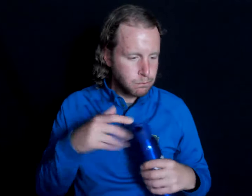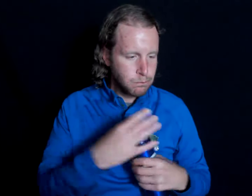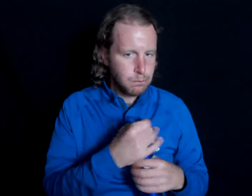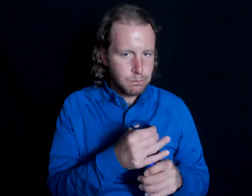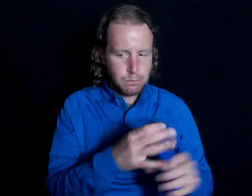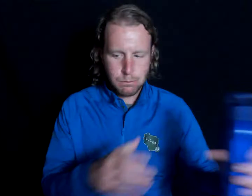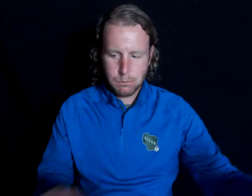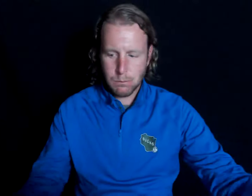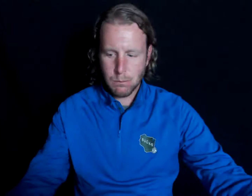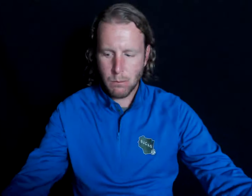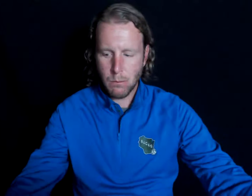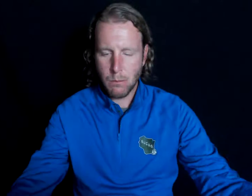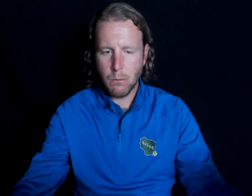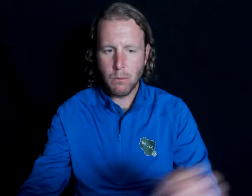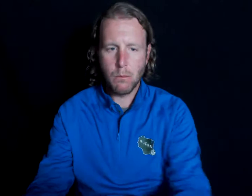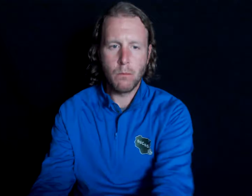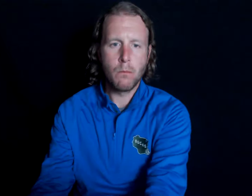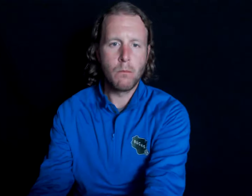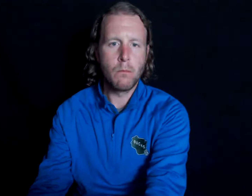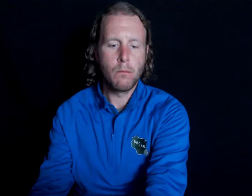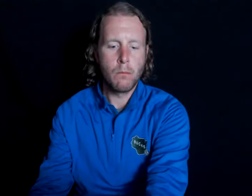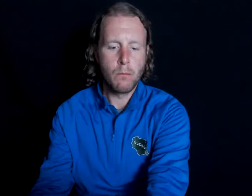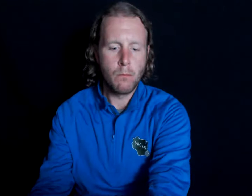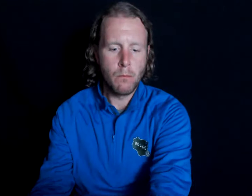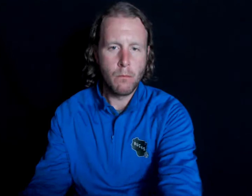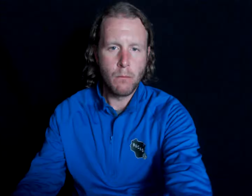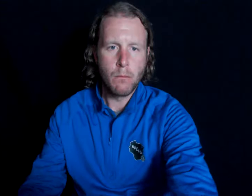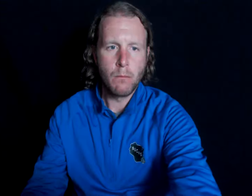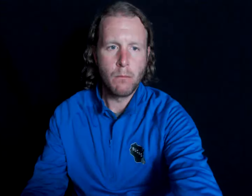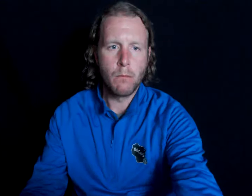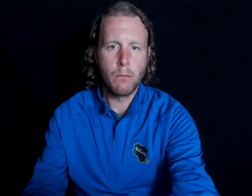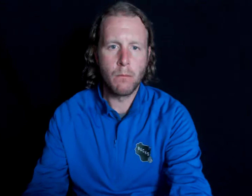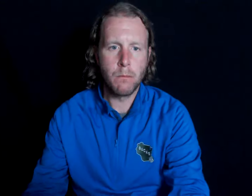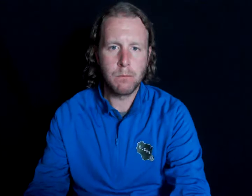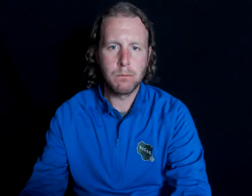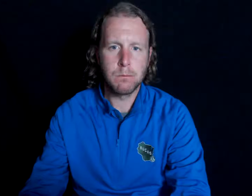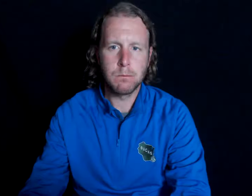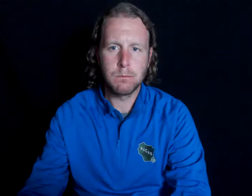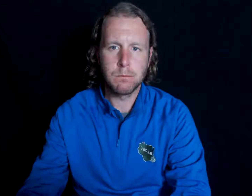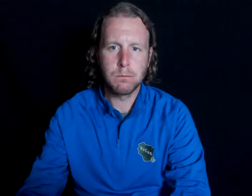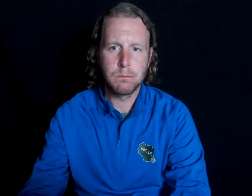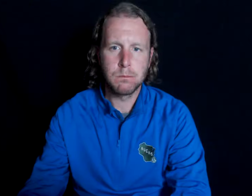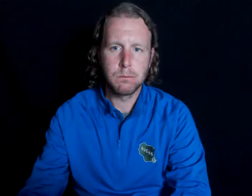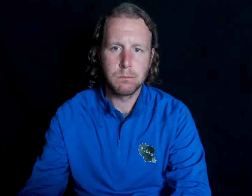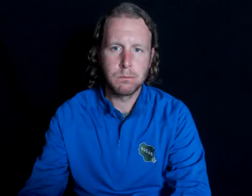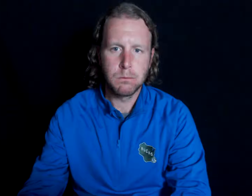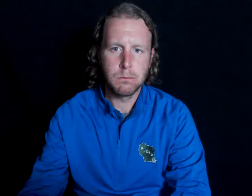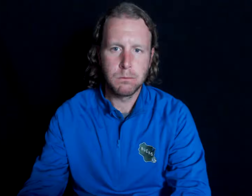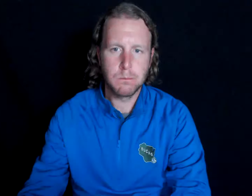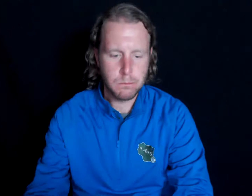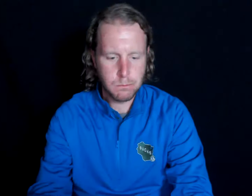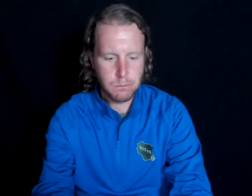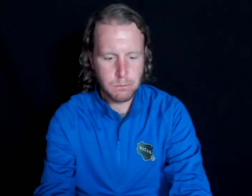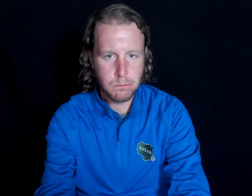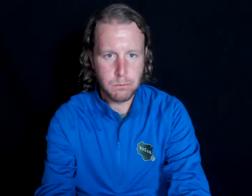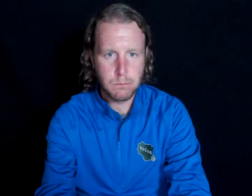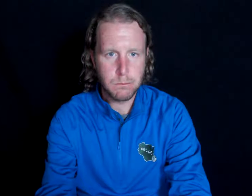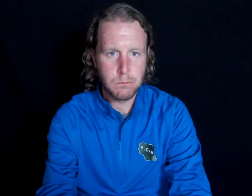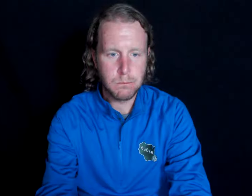Fun to drive wherever you go. The first ever CRV hybrid with all-wheel drive standard. The best-selling CUV over the